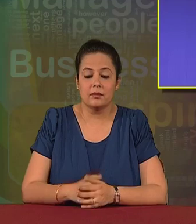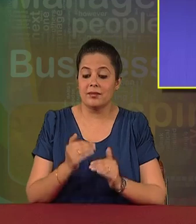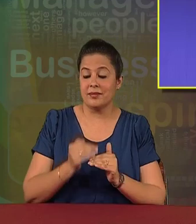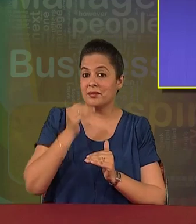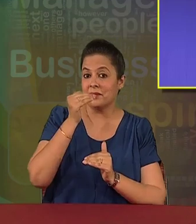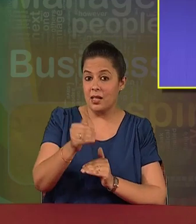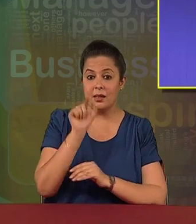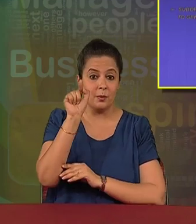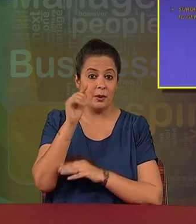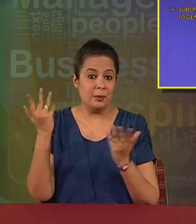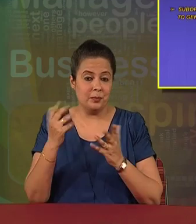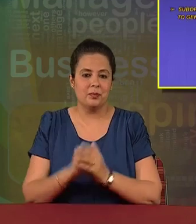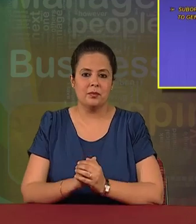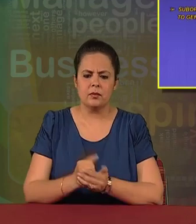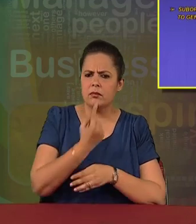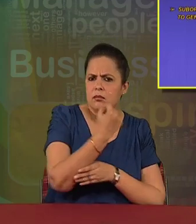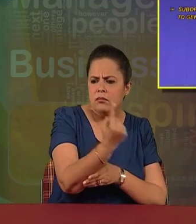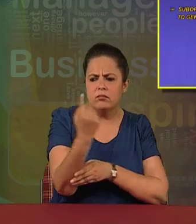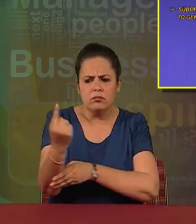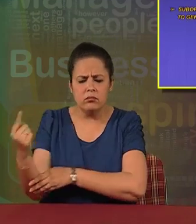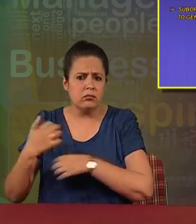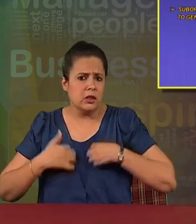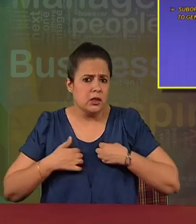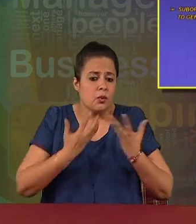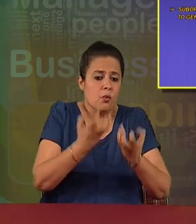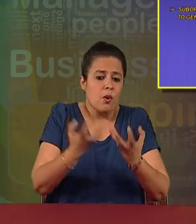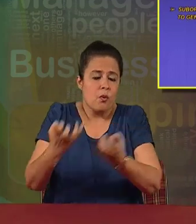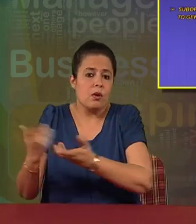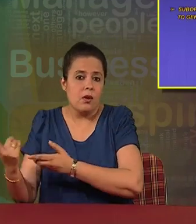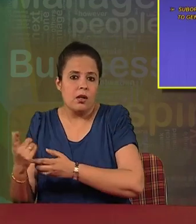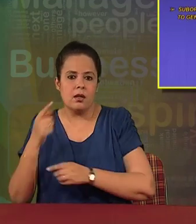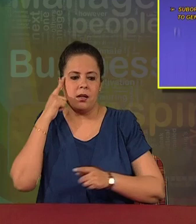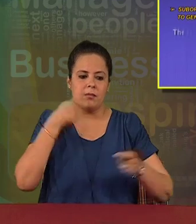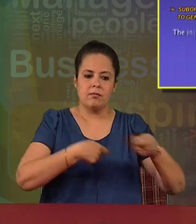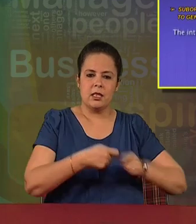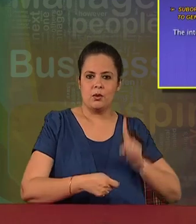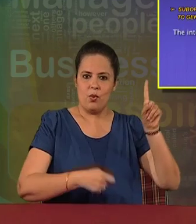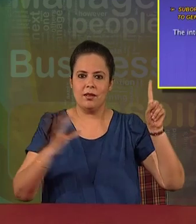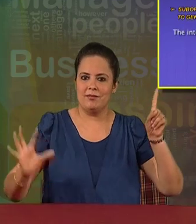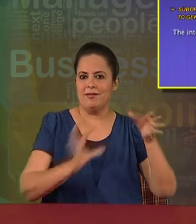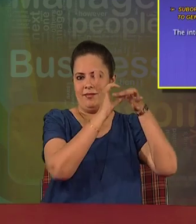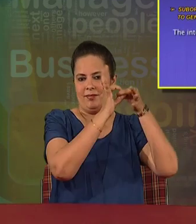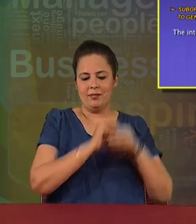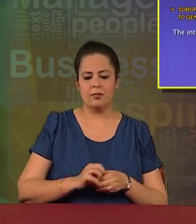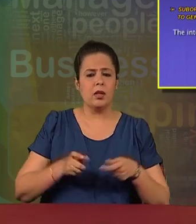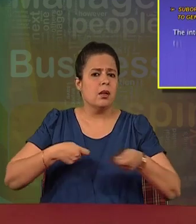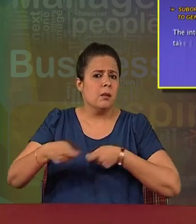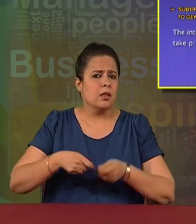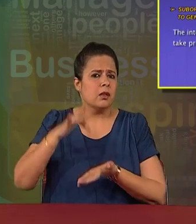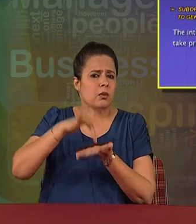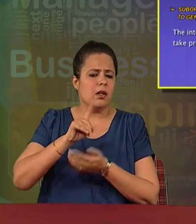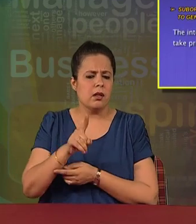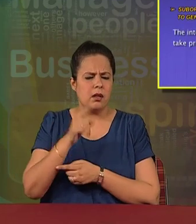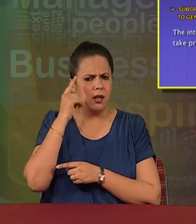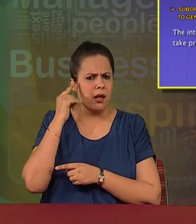Our next principle is subordination of individual interest in general interest. The interest of an organization should